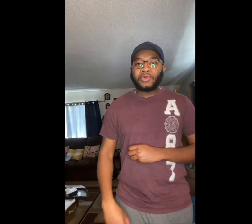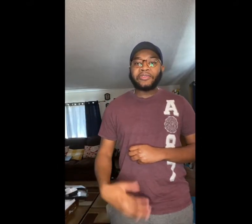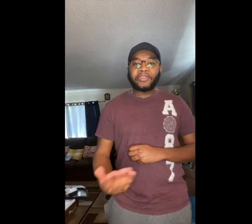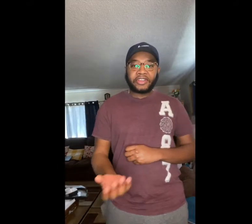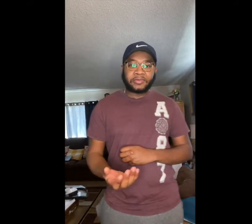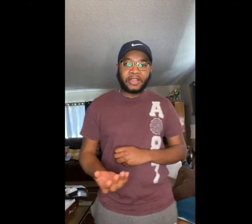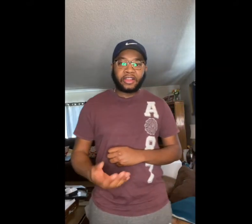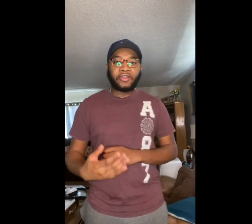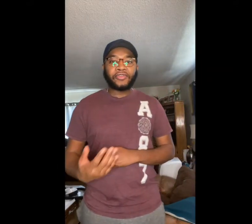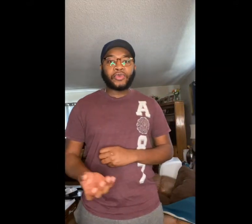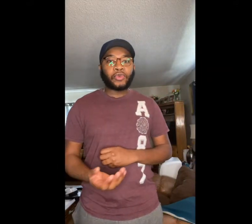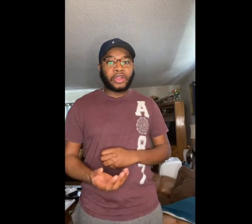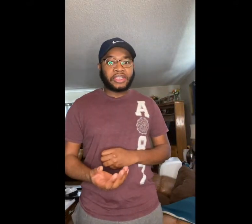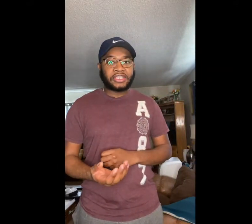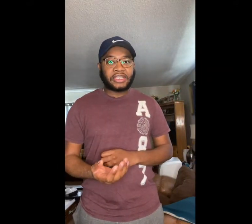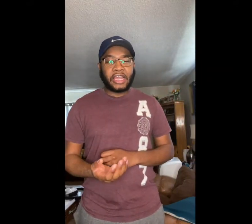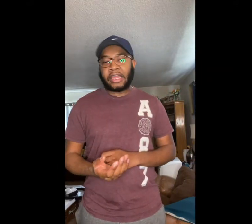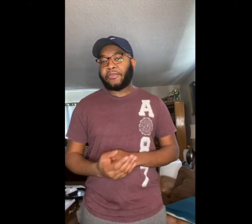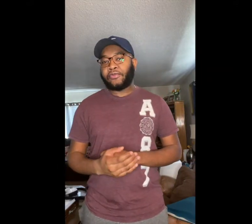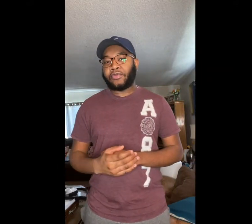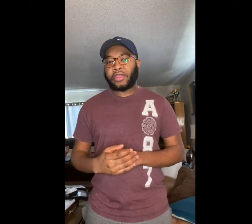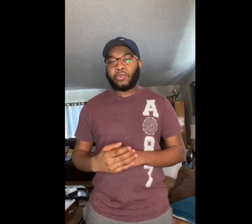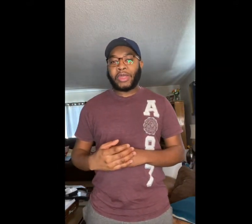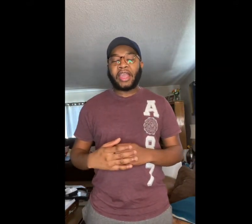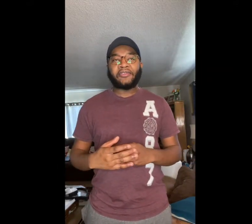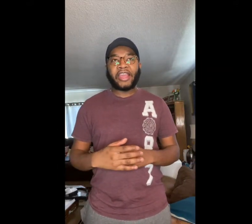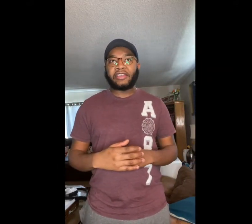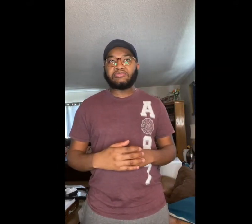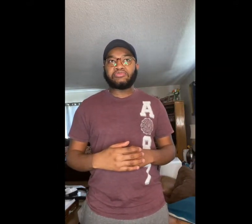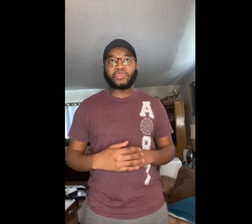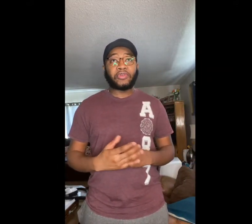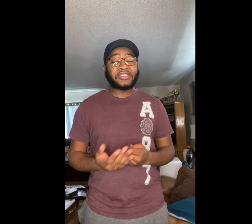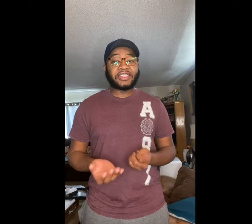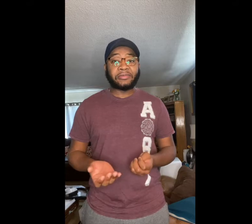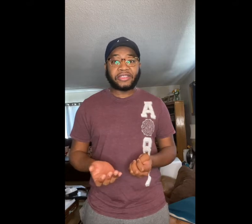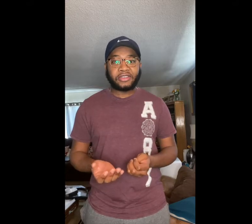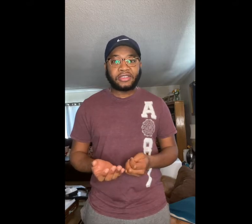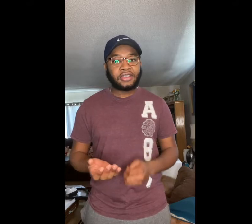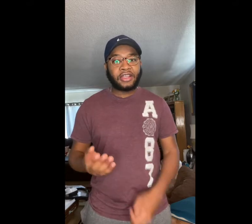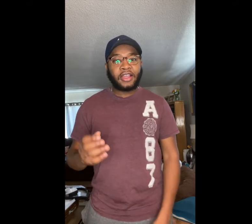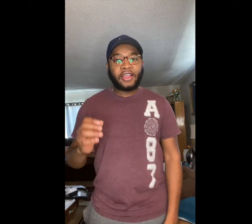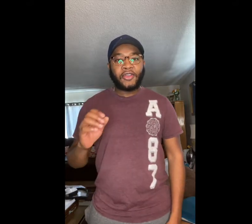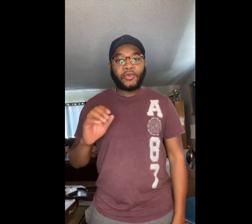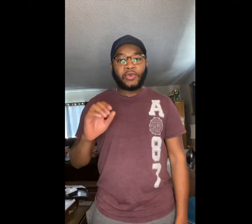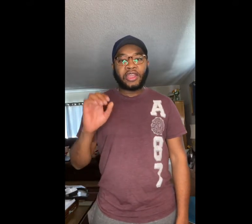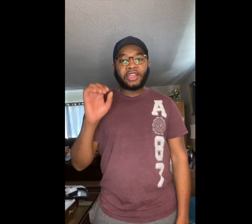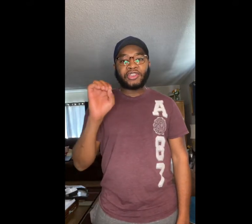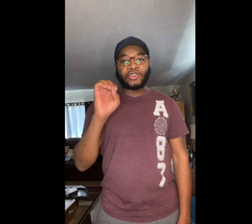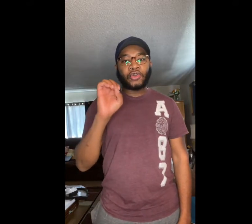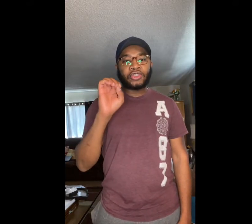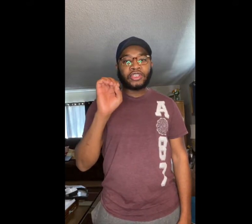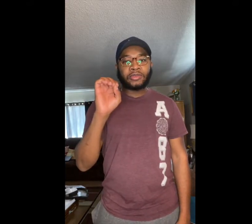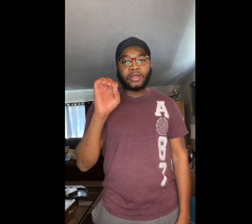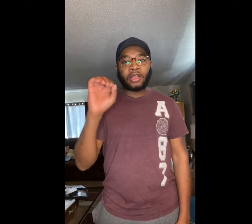finger spelling, there are a few words that if we have like two of the same letters, we don't just be like,